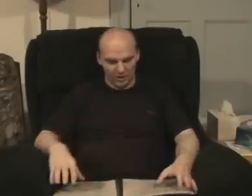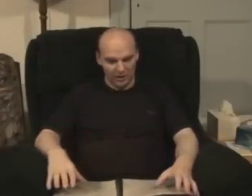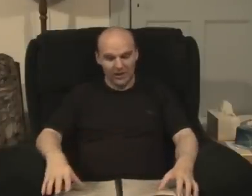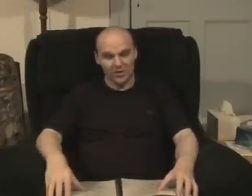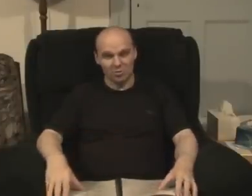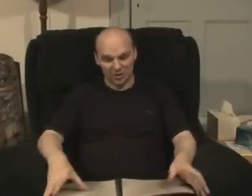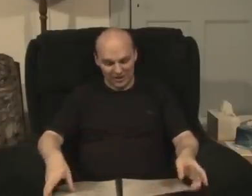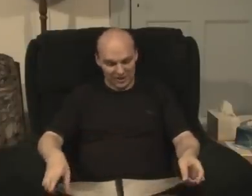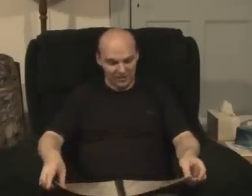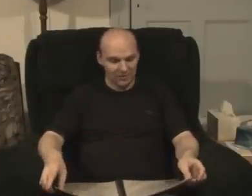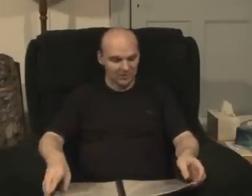Okay, now some place names.